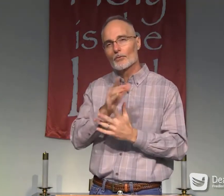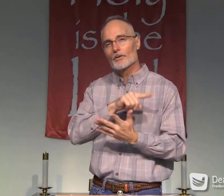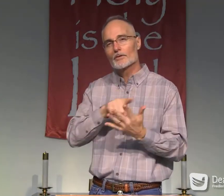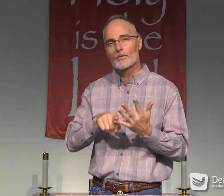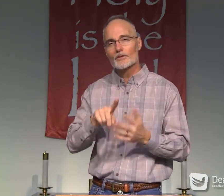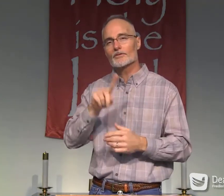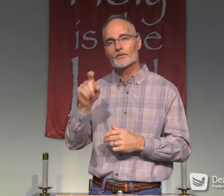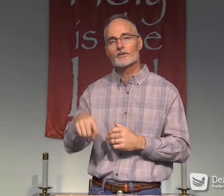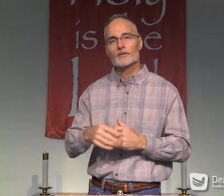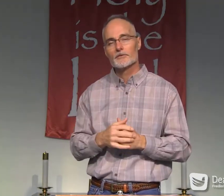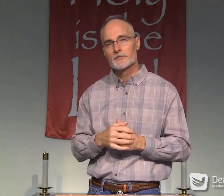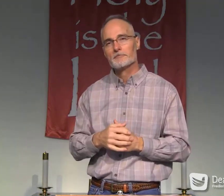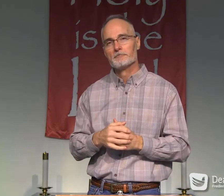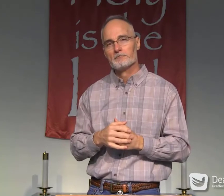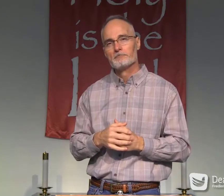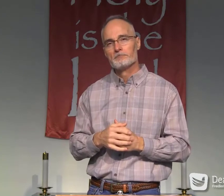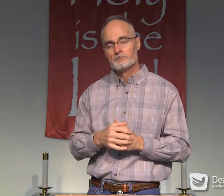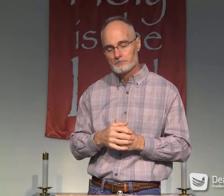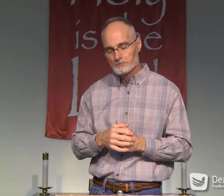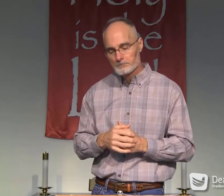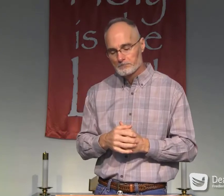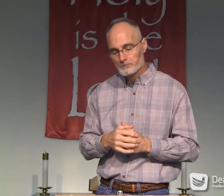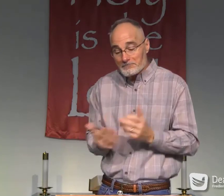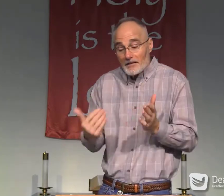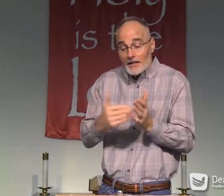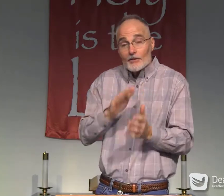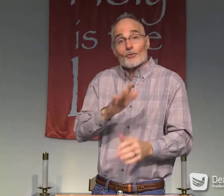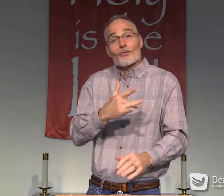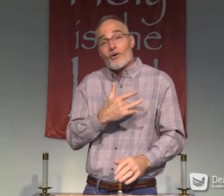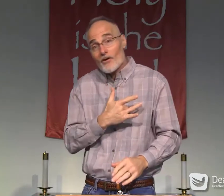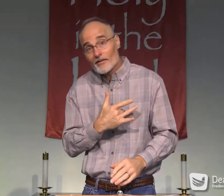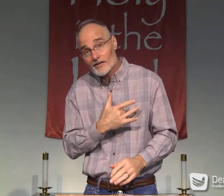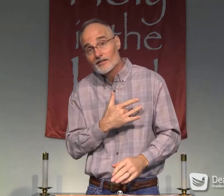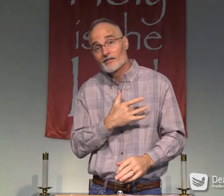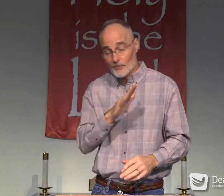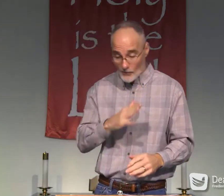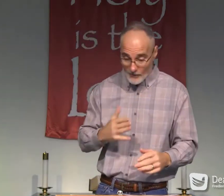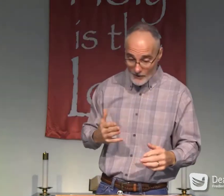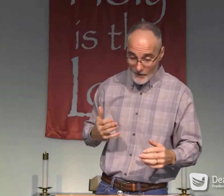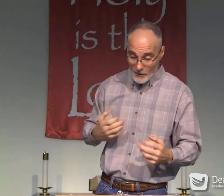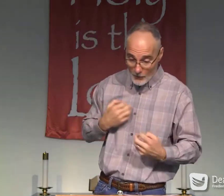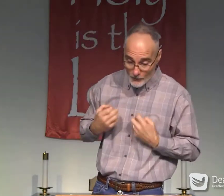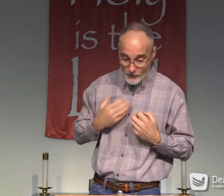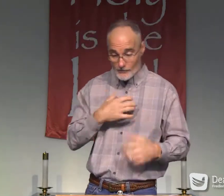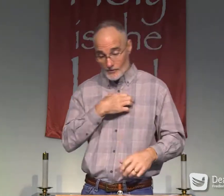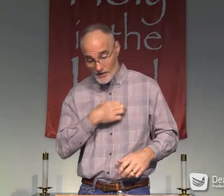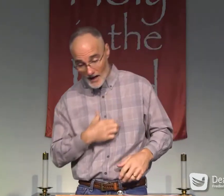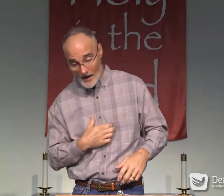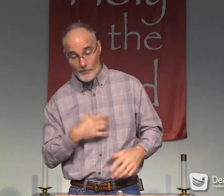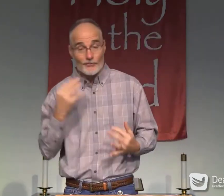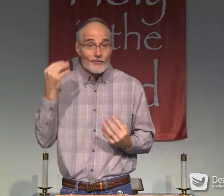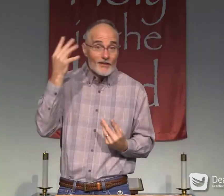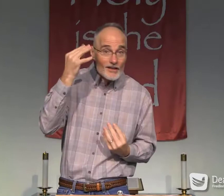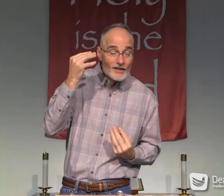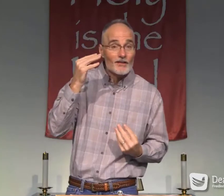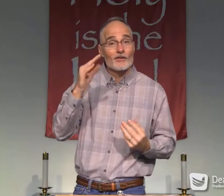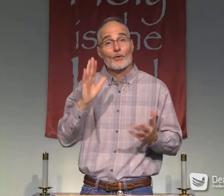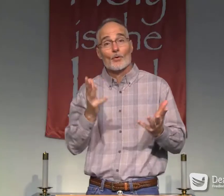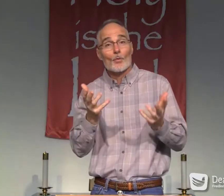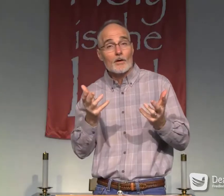I strongly encourage you to take some time to think through those questions. Your heart, your emotions,